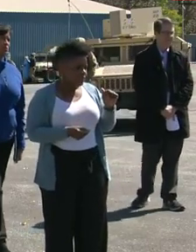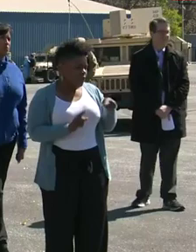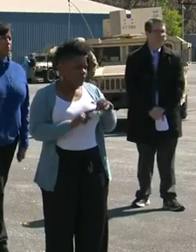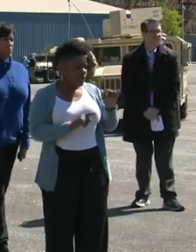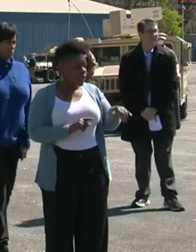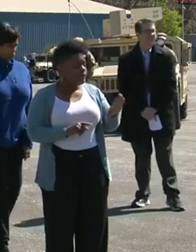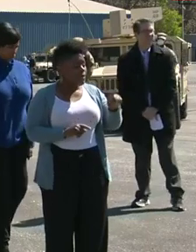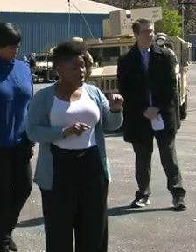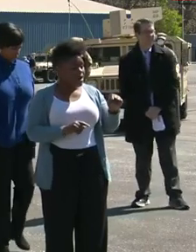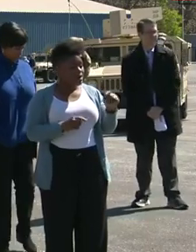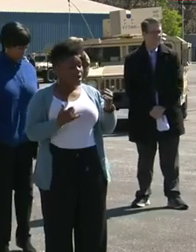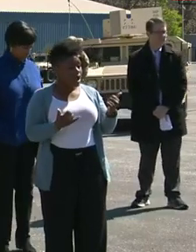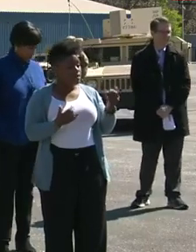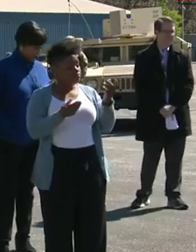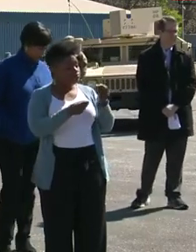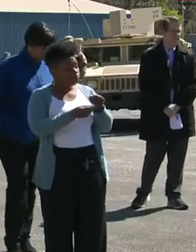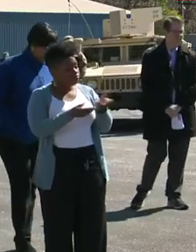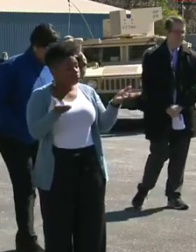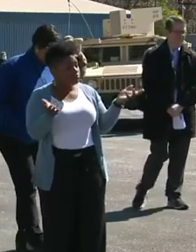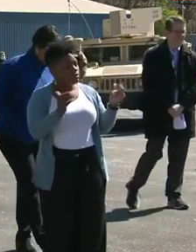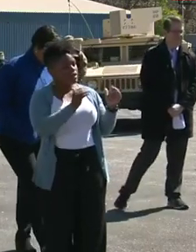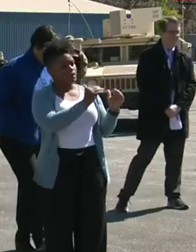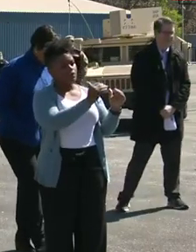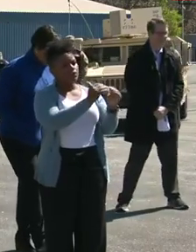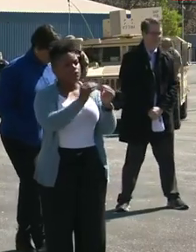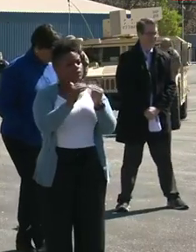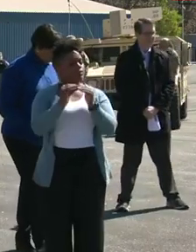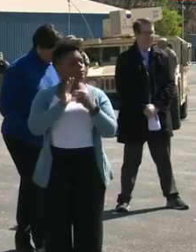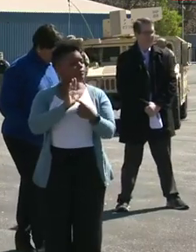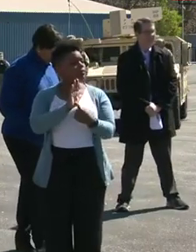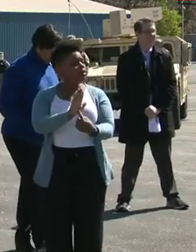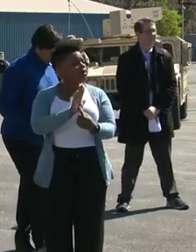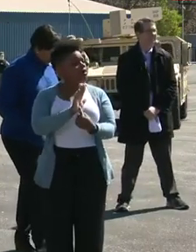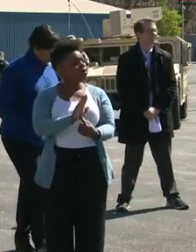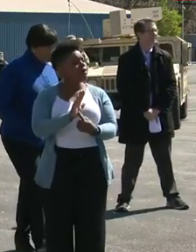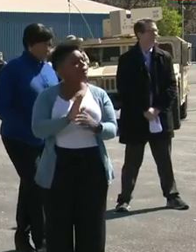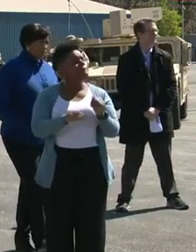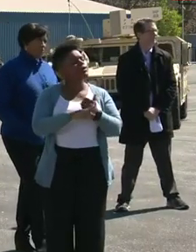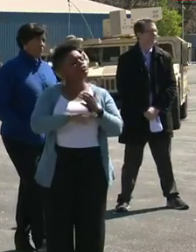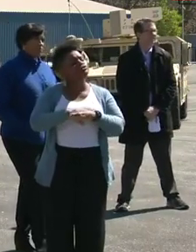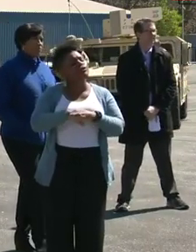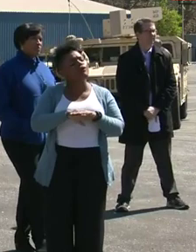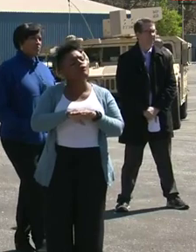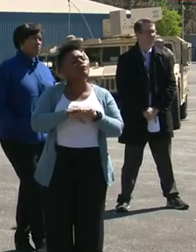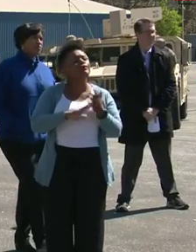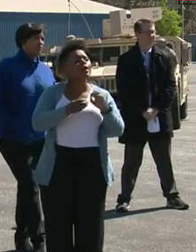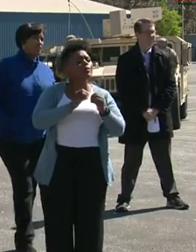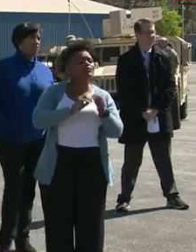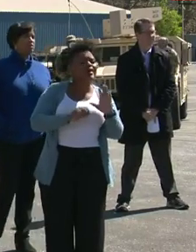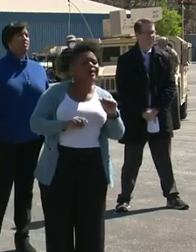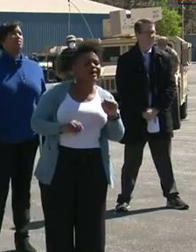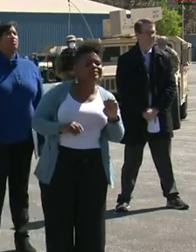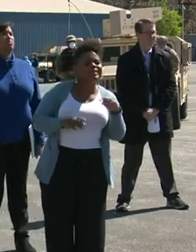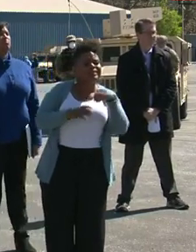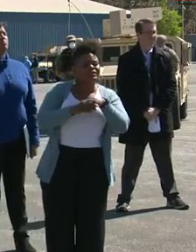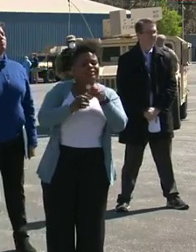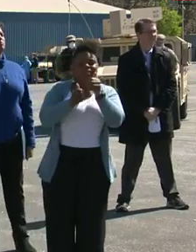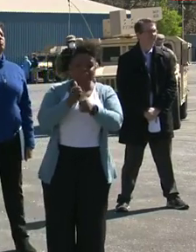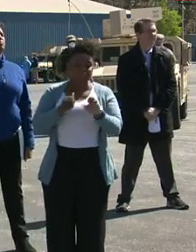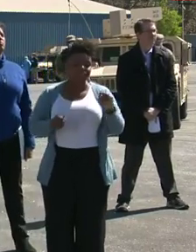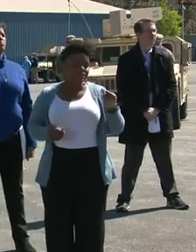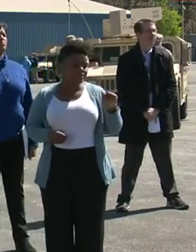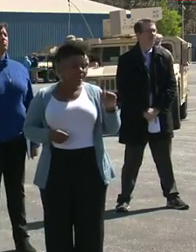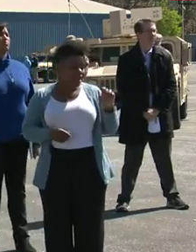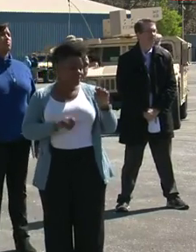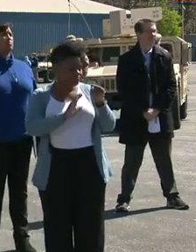distributed on an equitable model based on the number of cases that jurisdictions have. The mayor has articulated before and has articulated directly